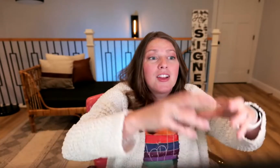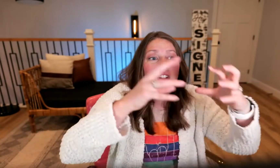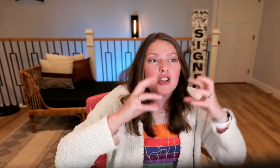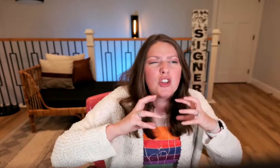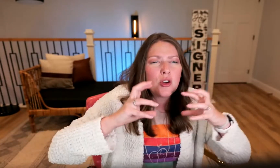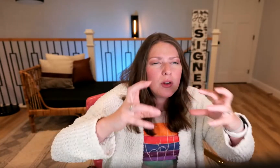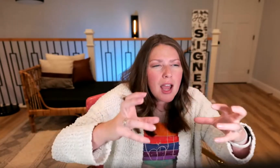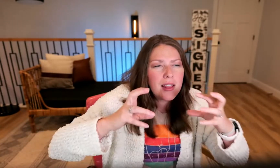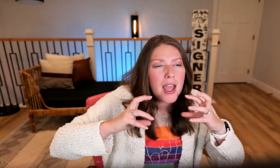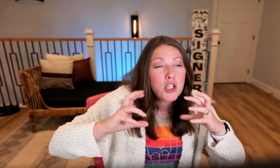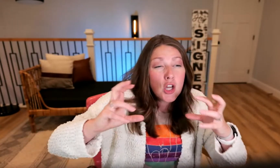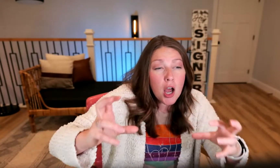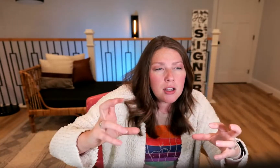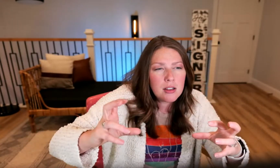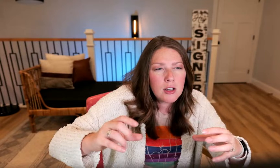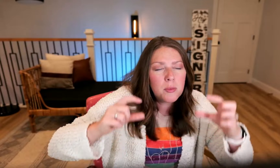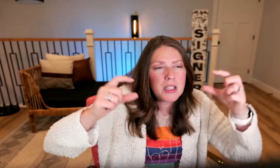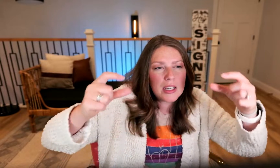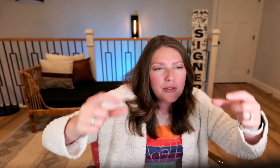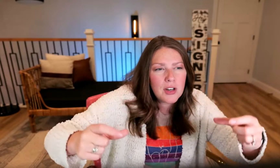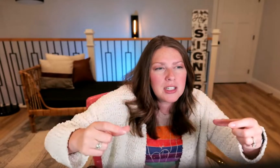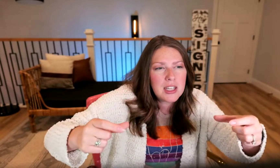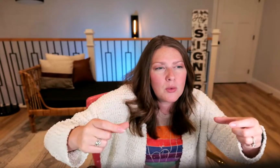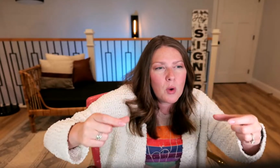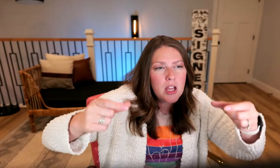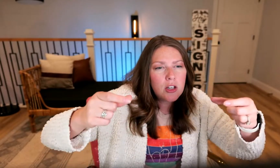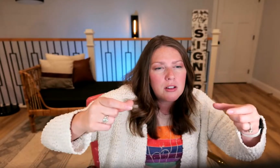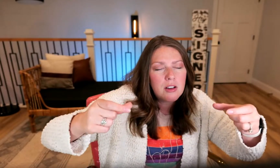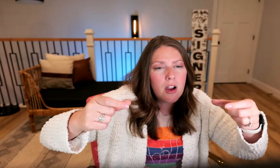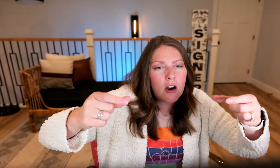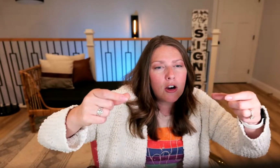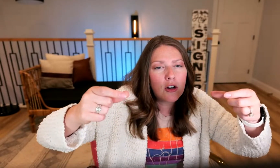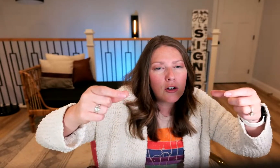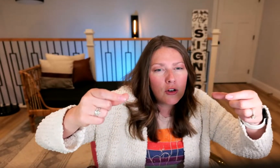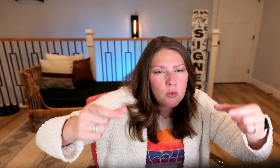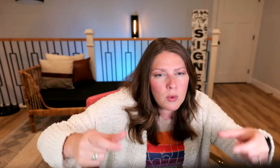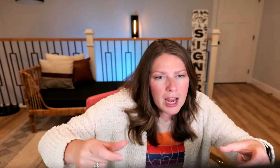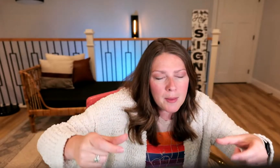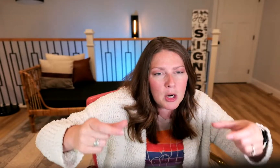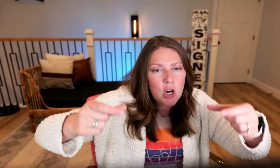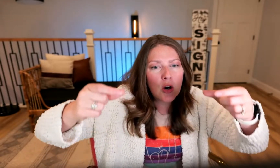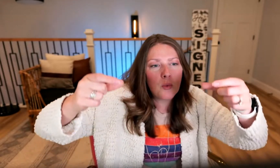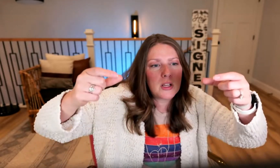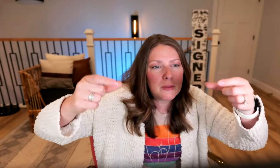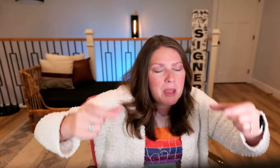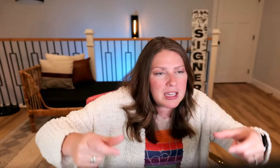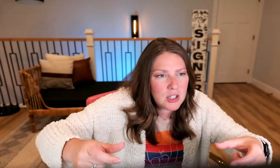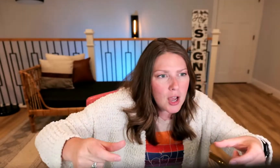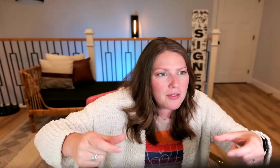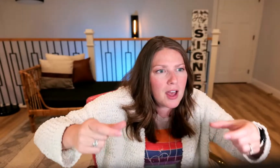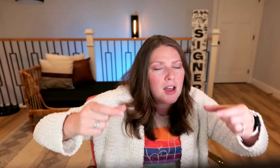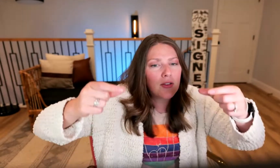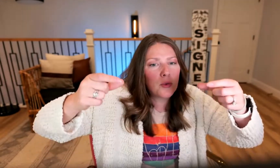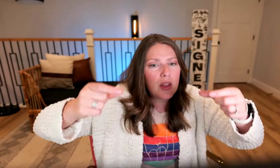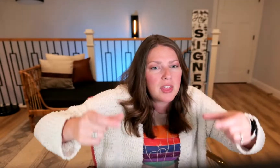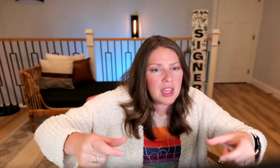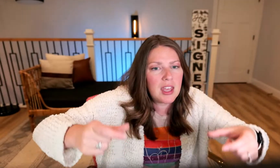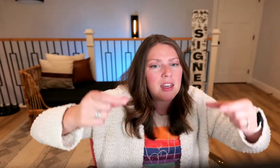do you and I like talk a little bit different than what our grammar was based off of within